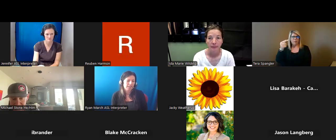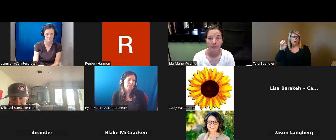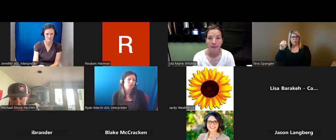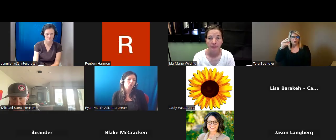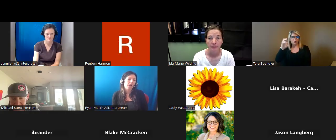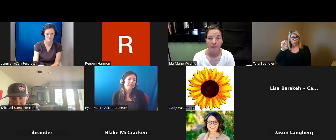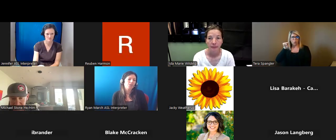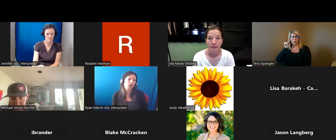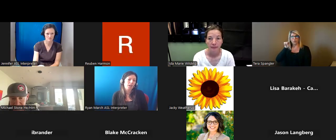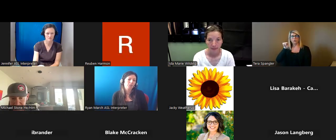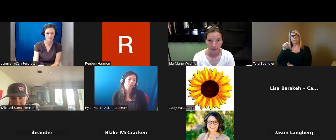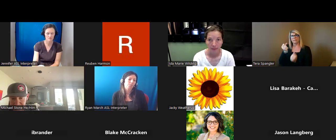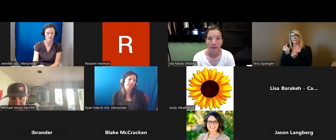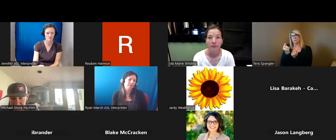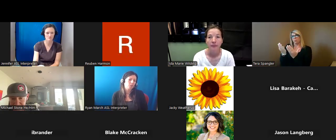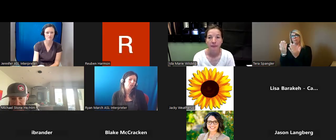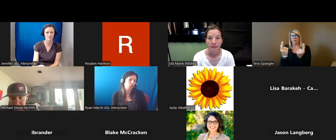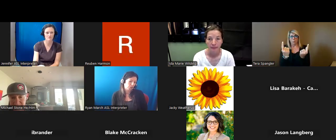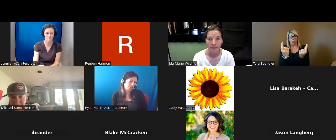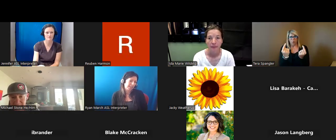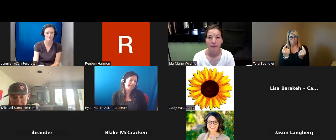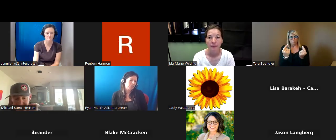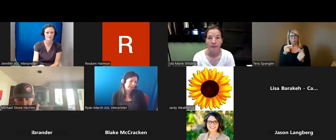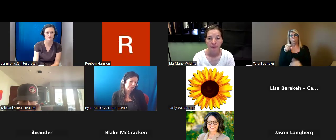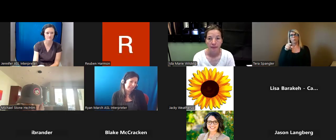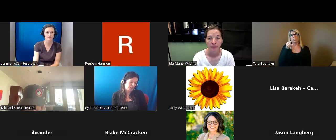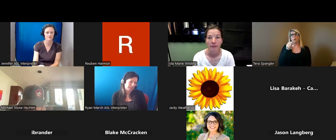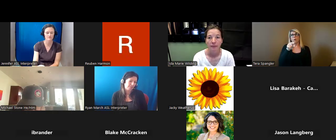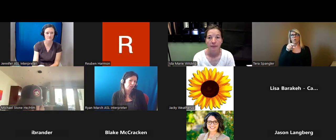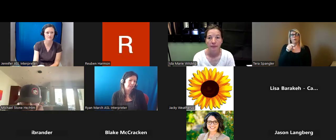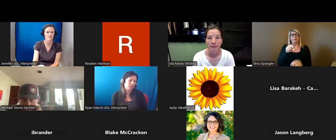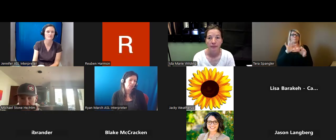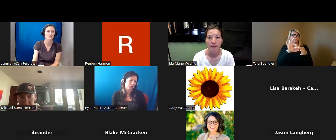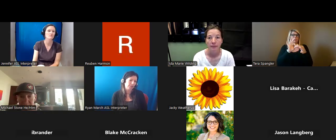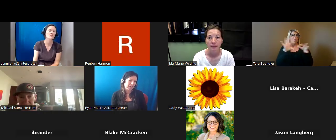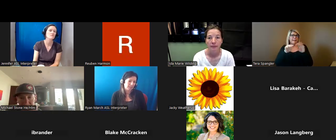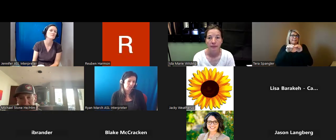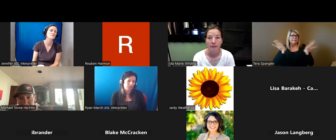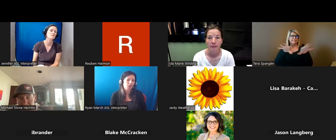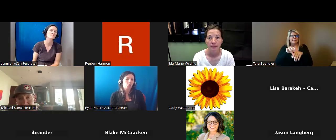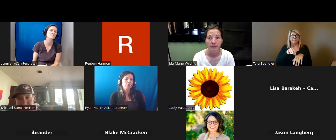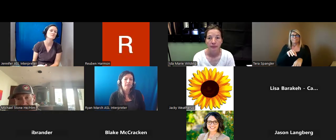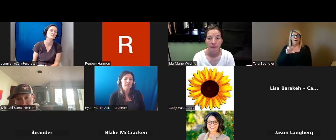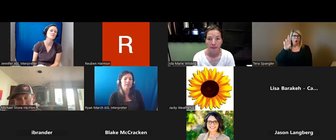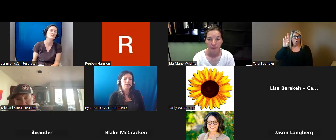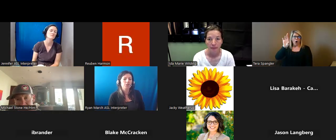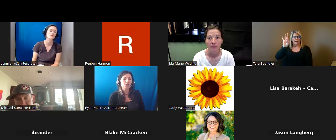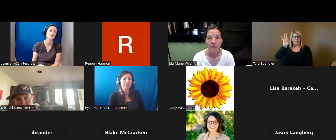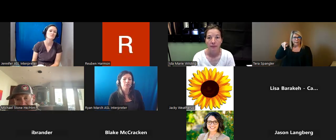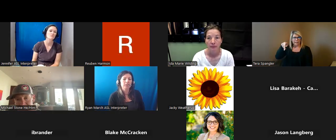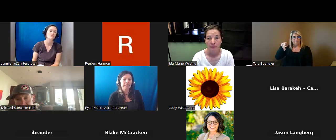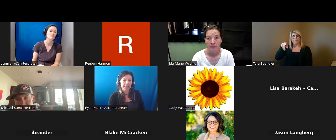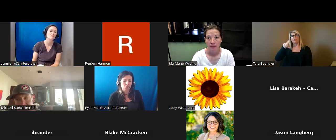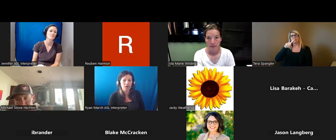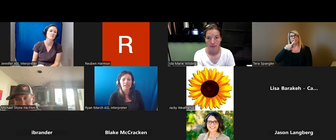plan. So I talked briefly with George, and his recommendation for us to do next would be to